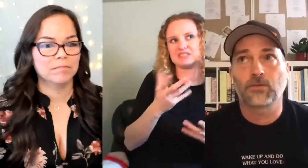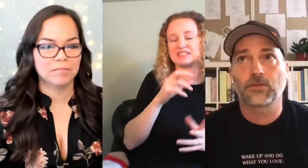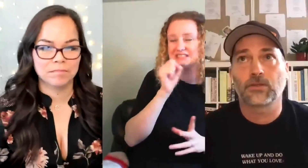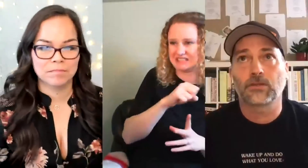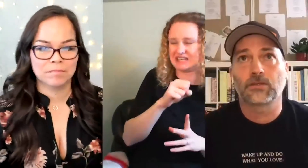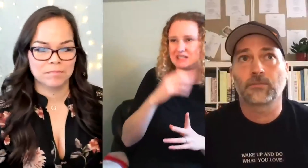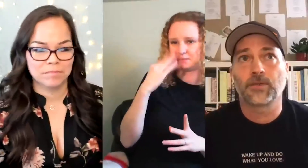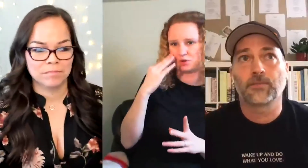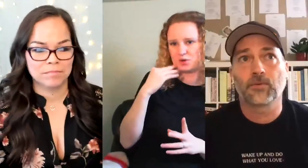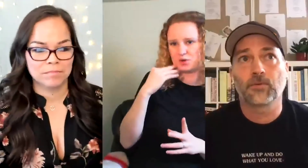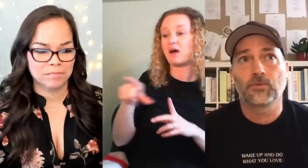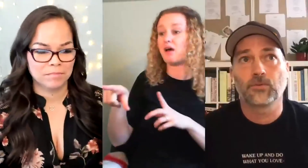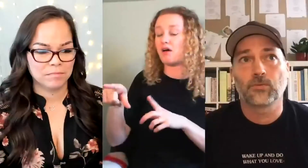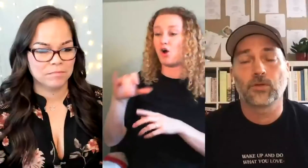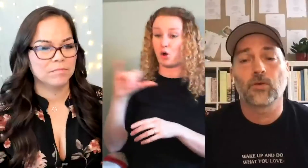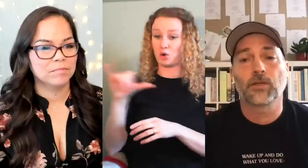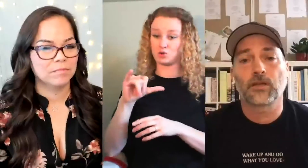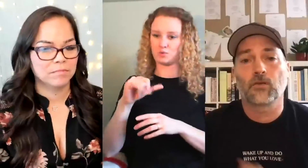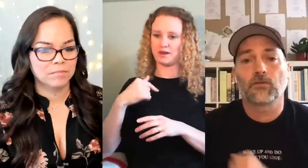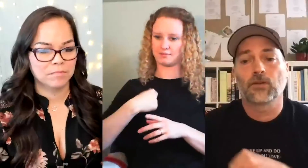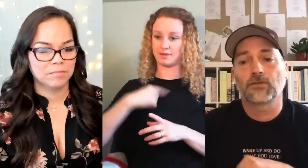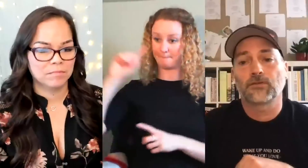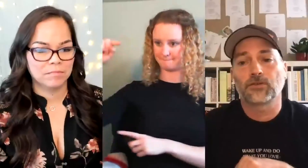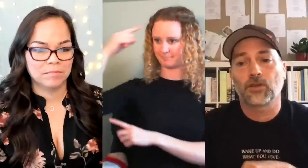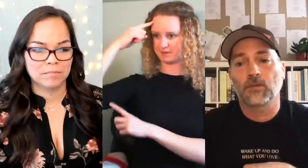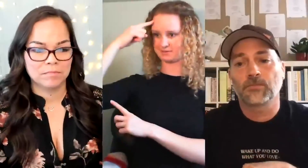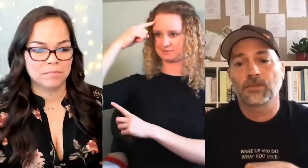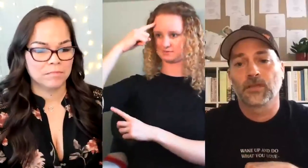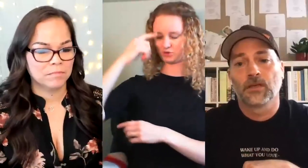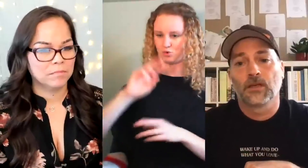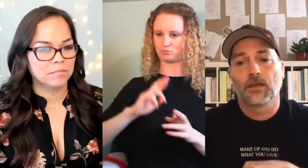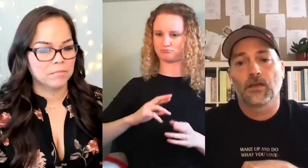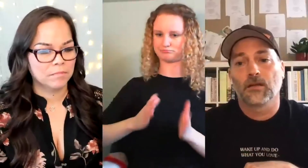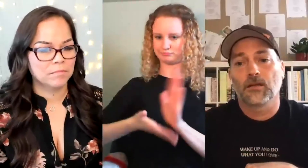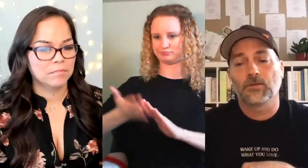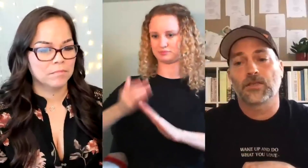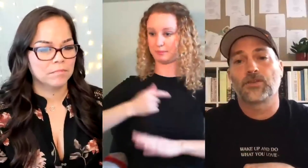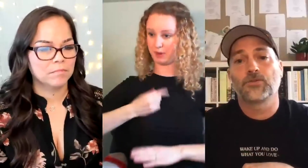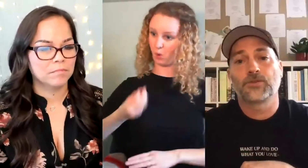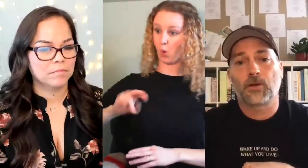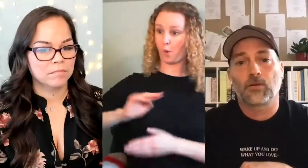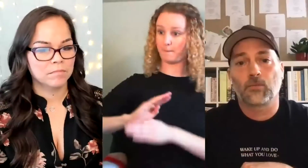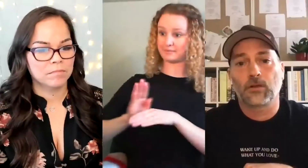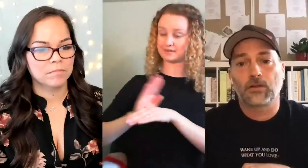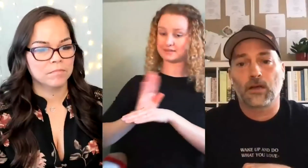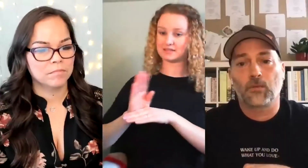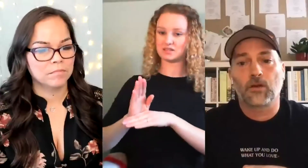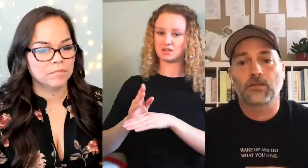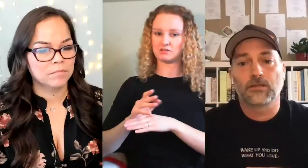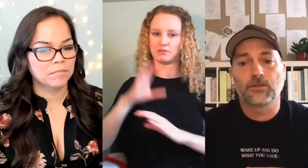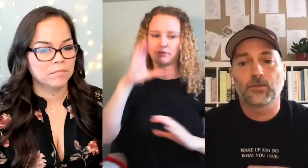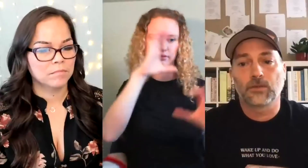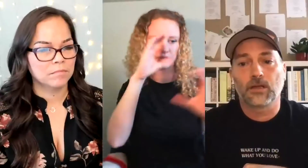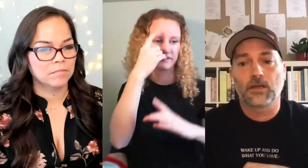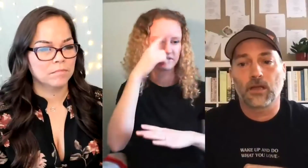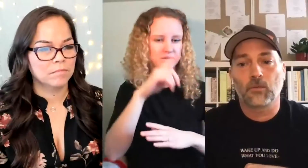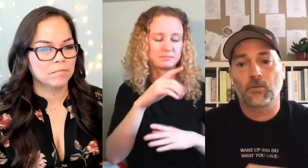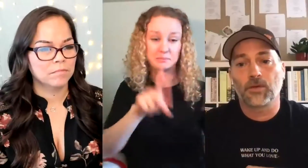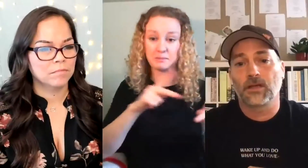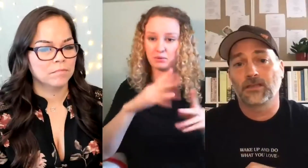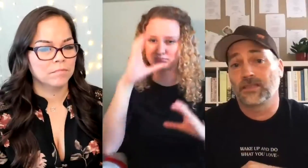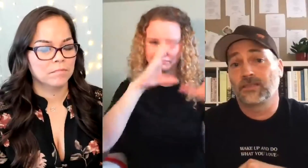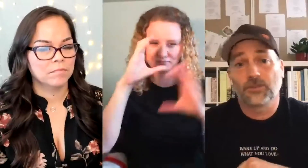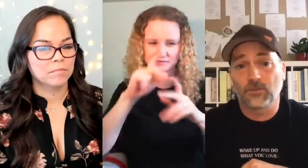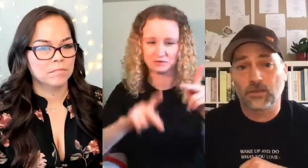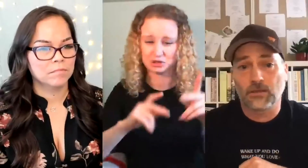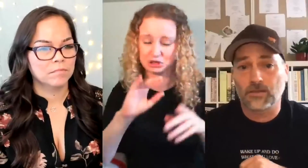reaching out to people who would normally get overlooked for jobs was a huge part of what I wanted to do and what